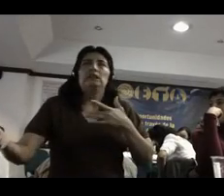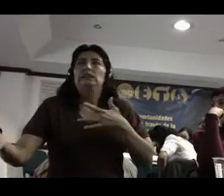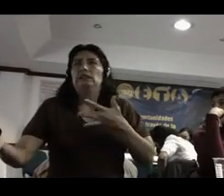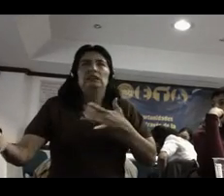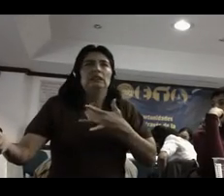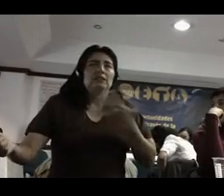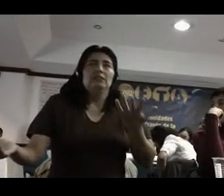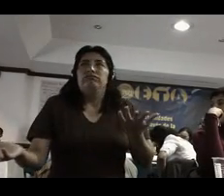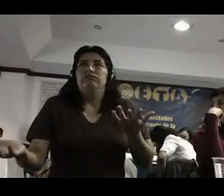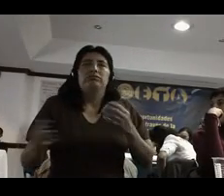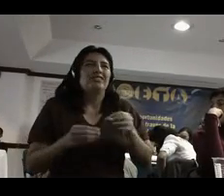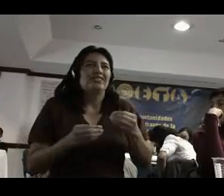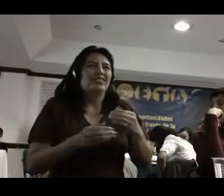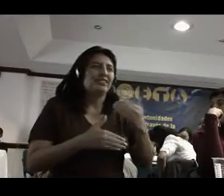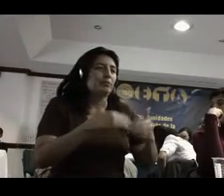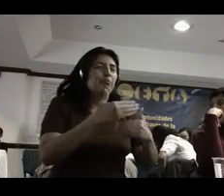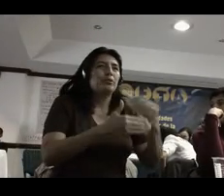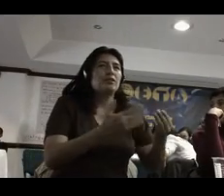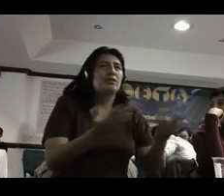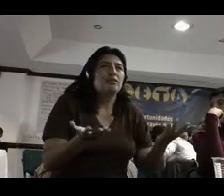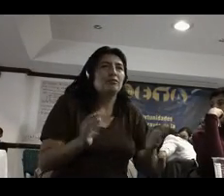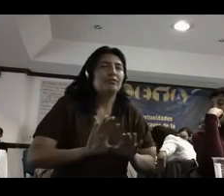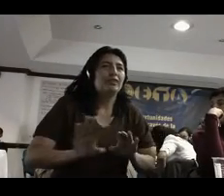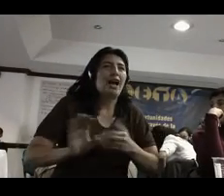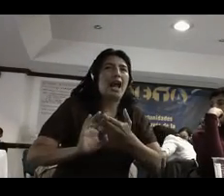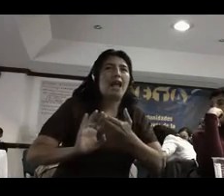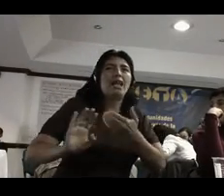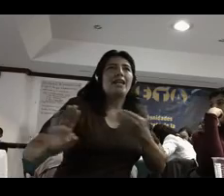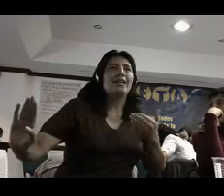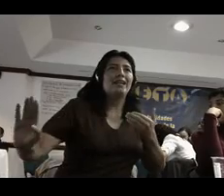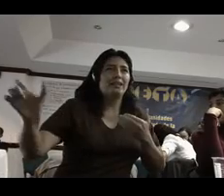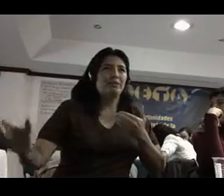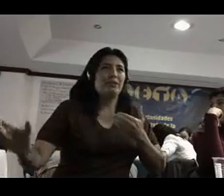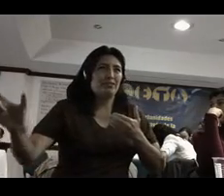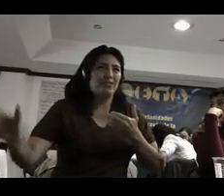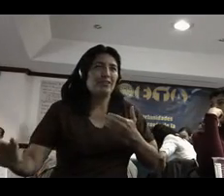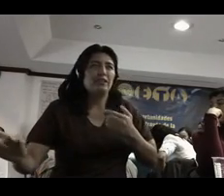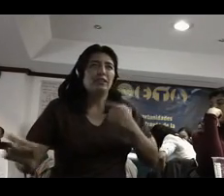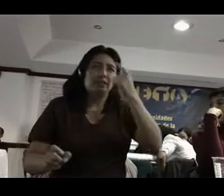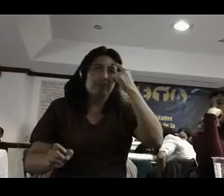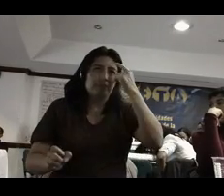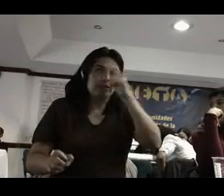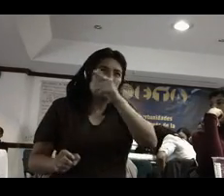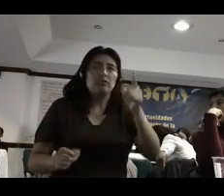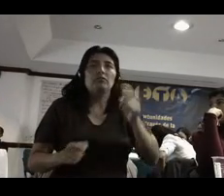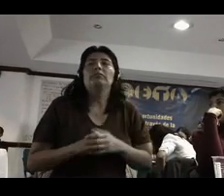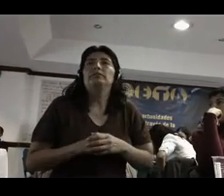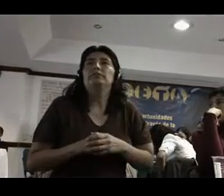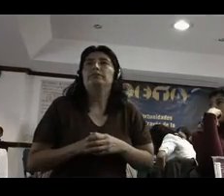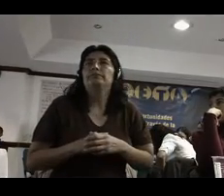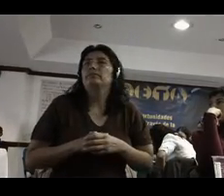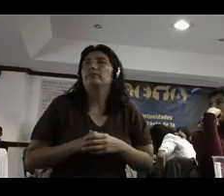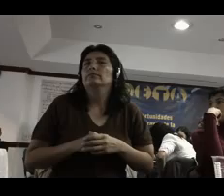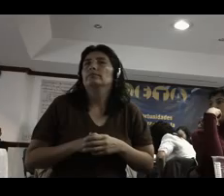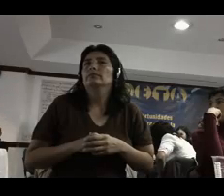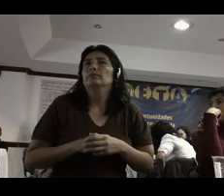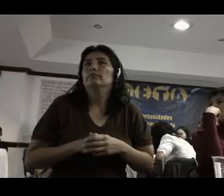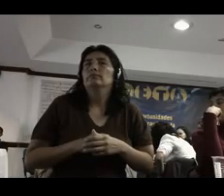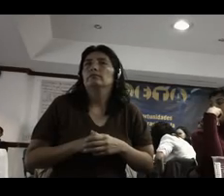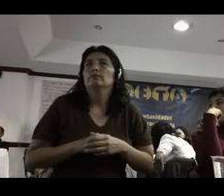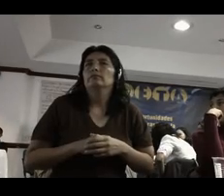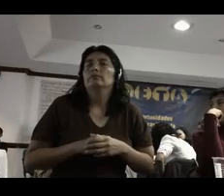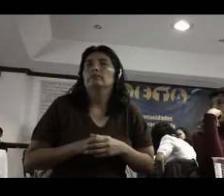it often alienates participants. Now, at this point, I want you to think about the participants being, of course, the people that are taking